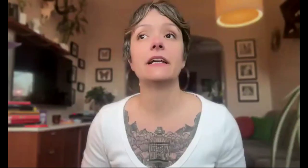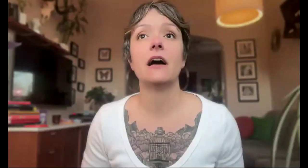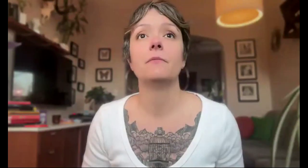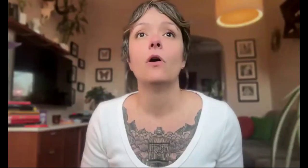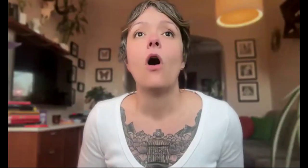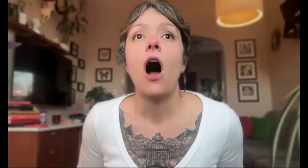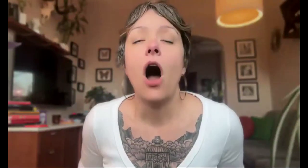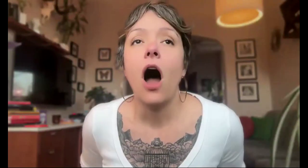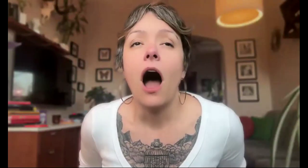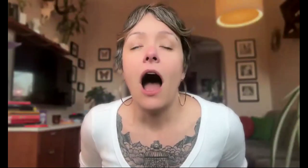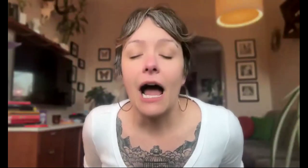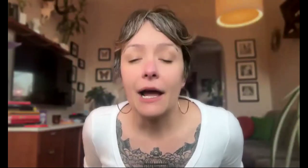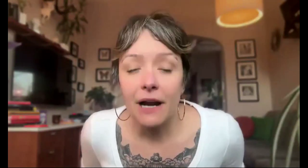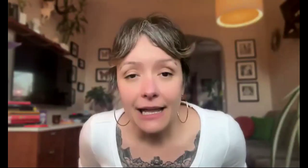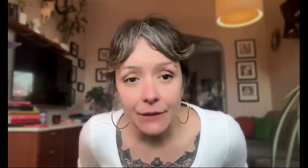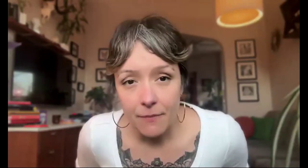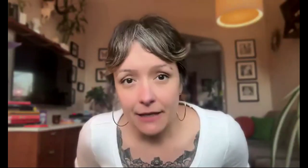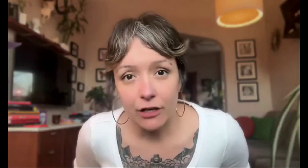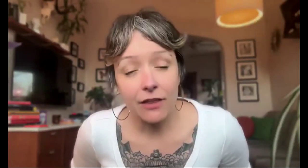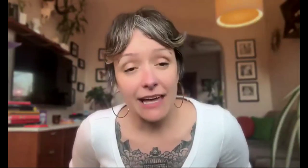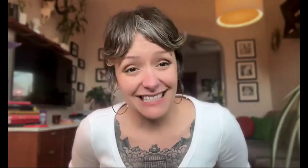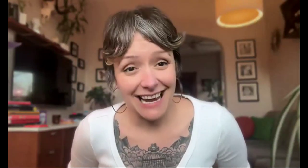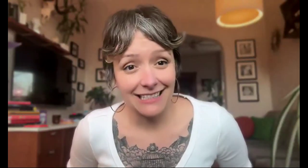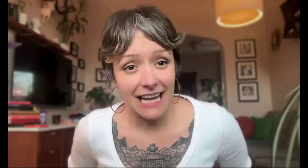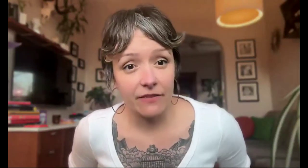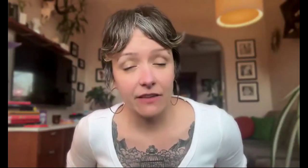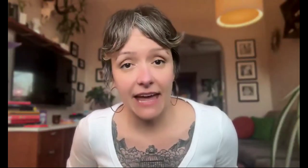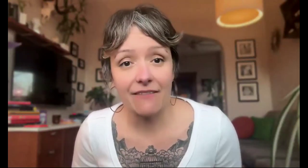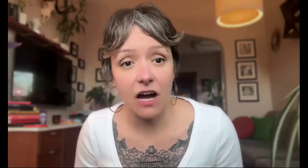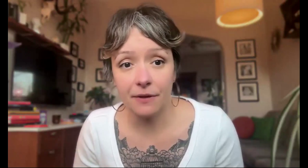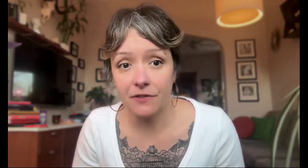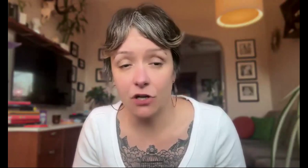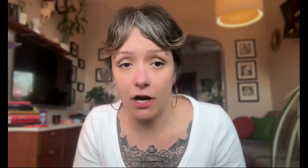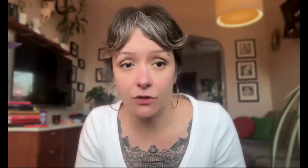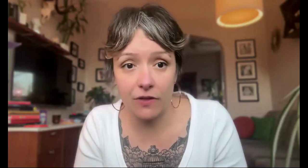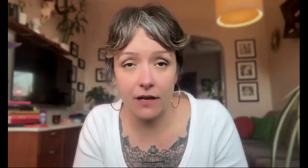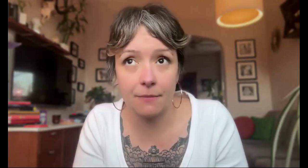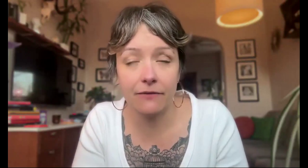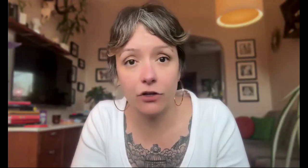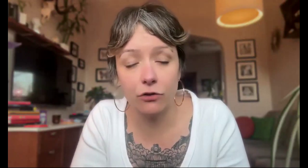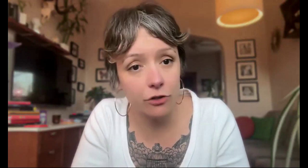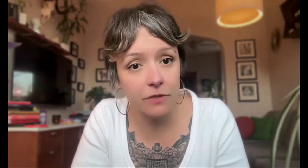definitely. I would highly recommend looking at Sign Savvy. They have a couple of songs within, I believe, their YouTube